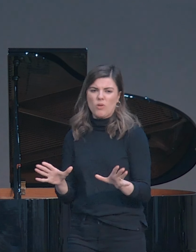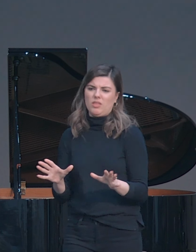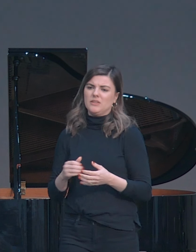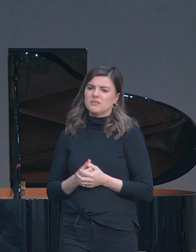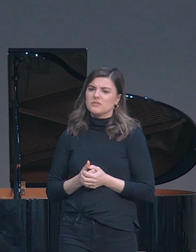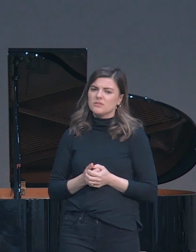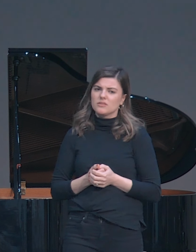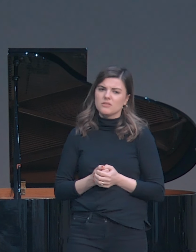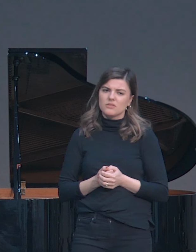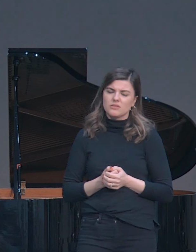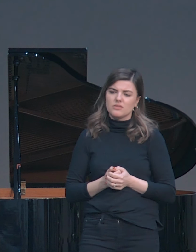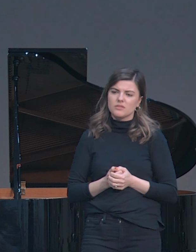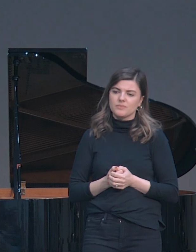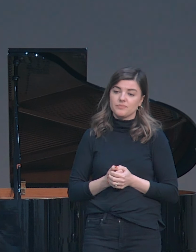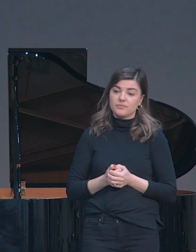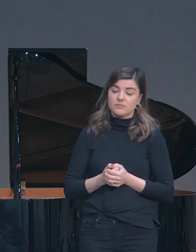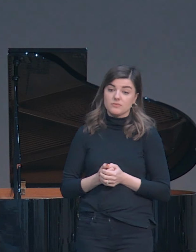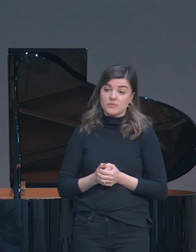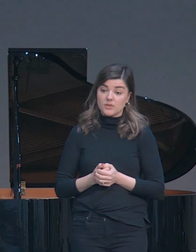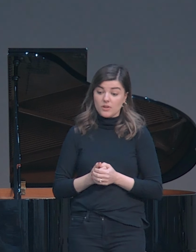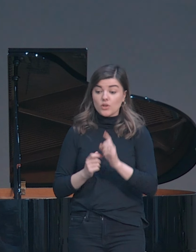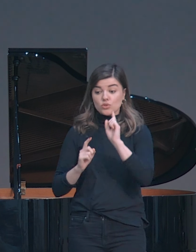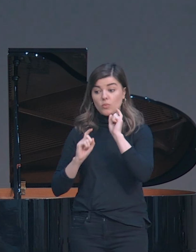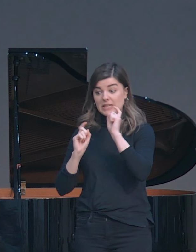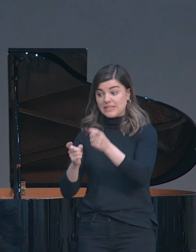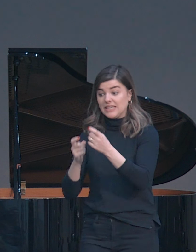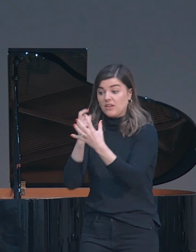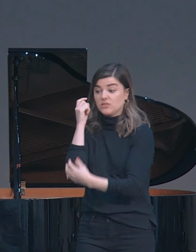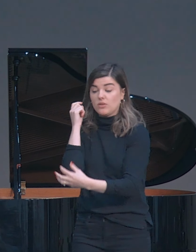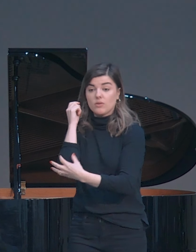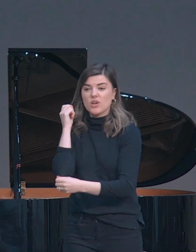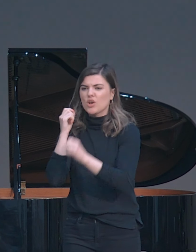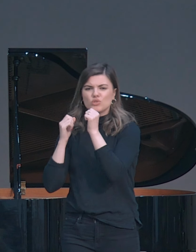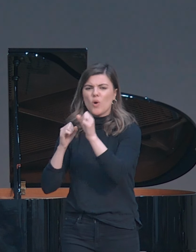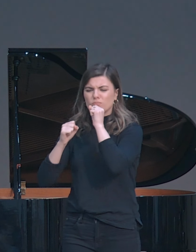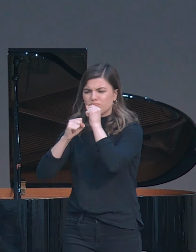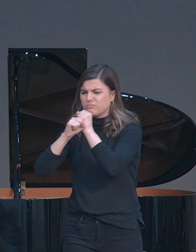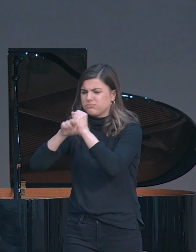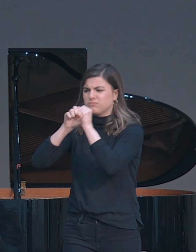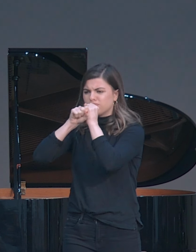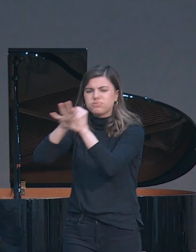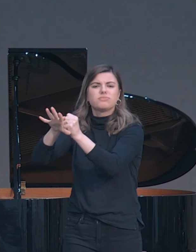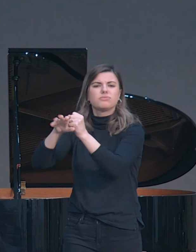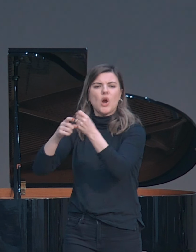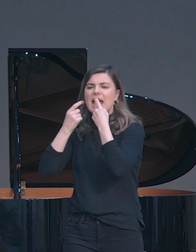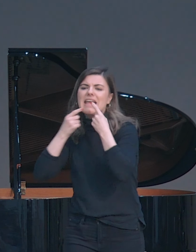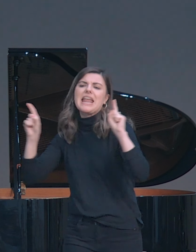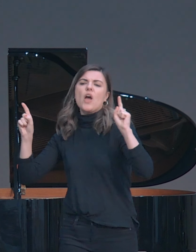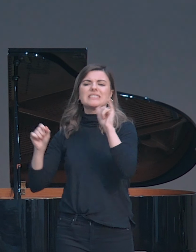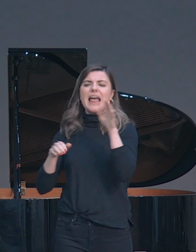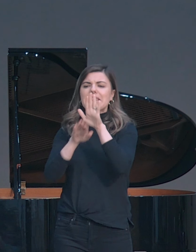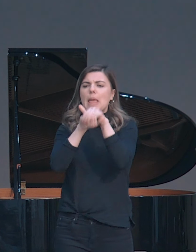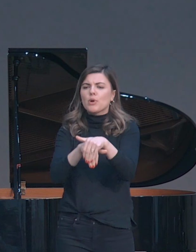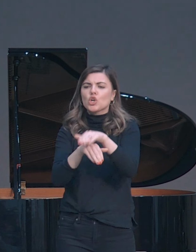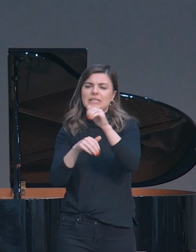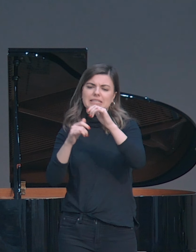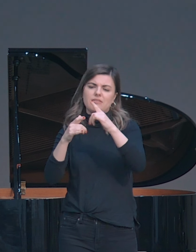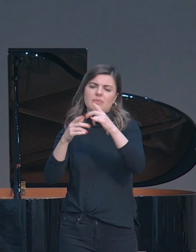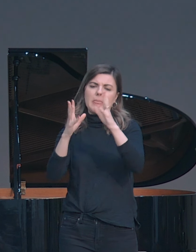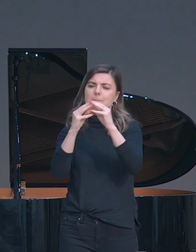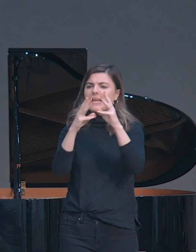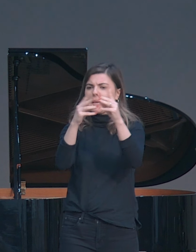you. Verse 2, thus when you give to the needy, sound no trumpet before you, as the hypocrites do in the synagogues and in the